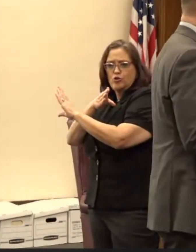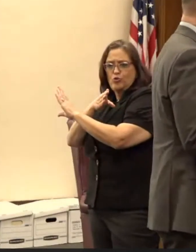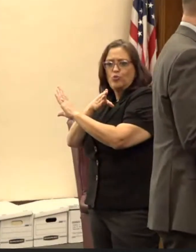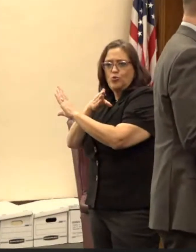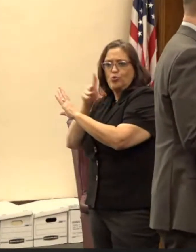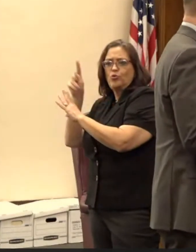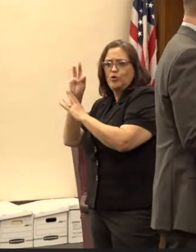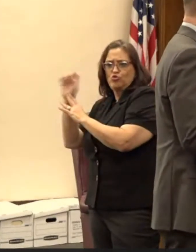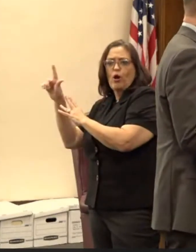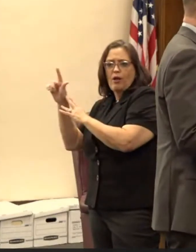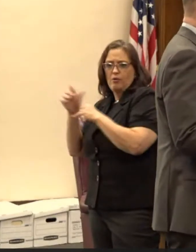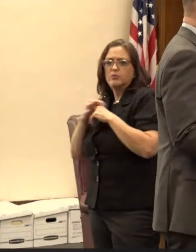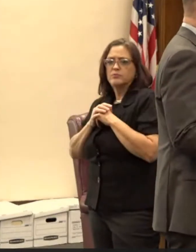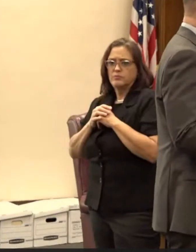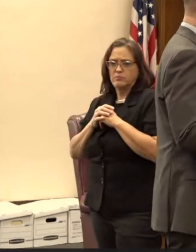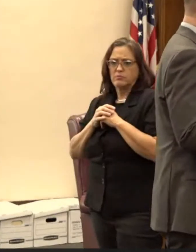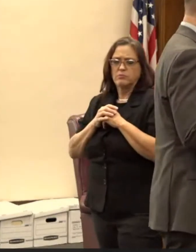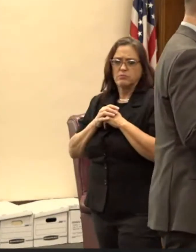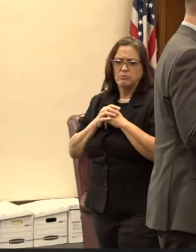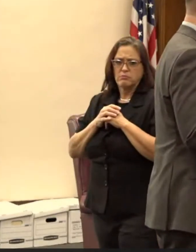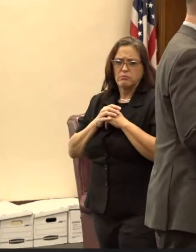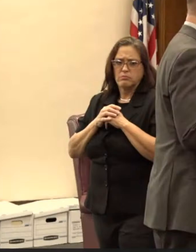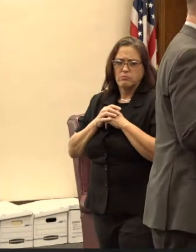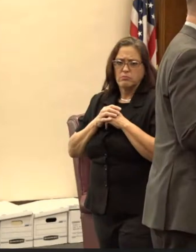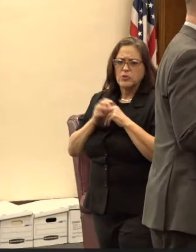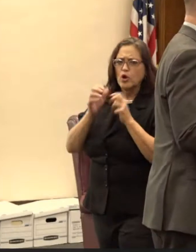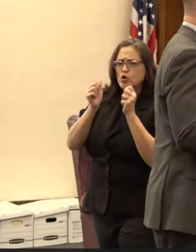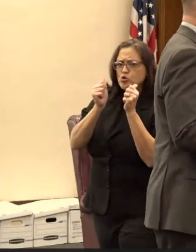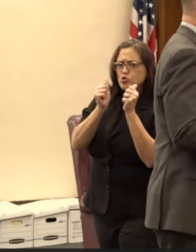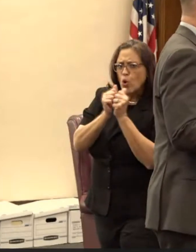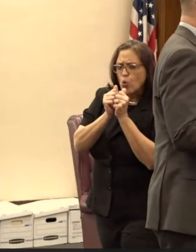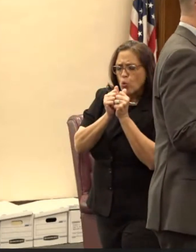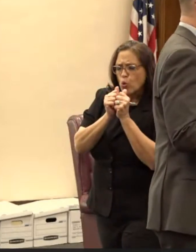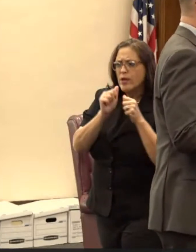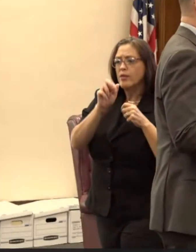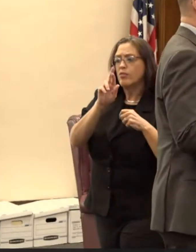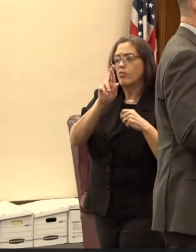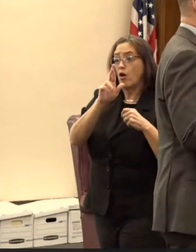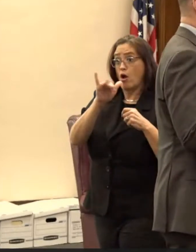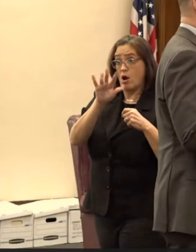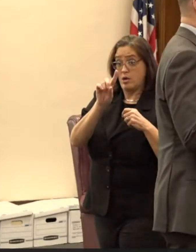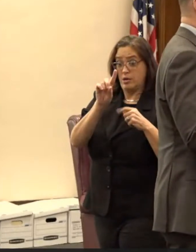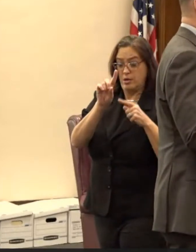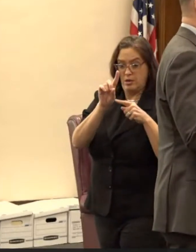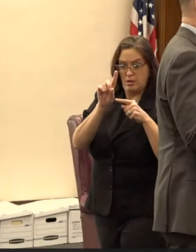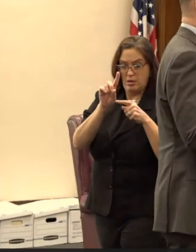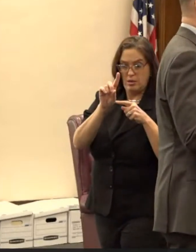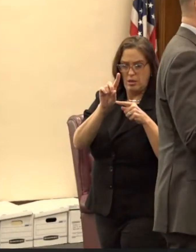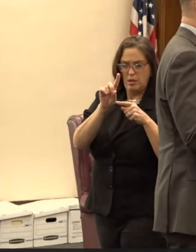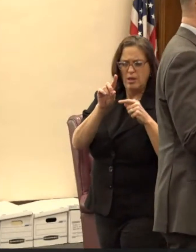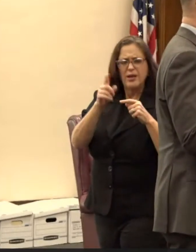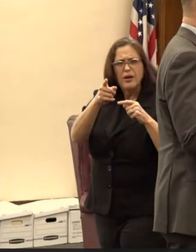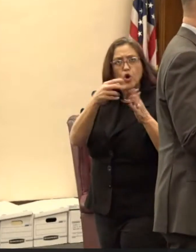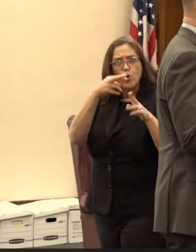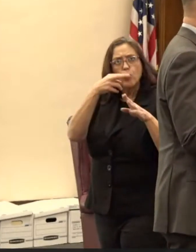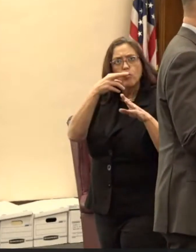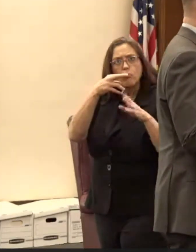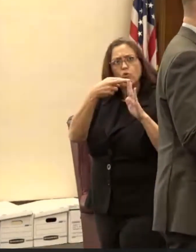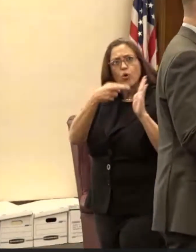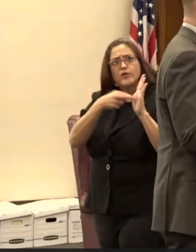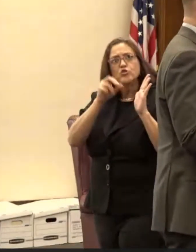trial. So with the registry for interpreters for the deaf, why is it interpreting for the deaf or interpreters for the deaf?